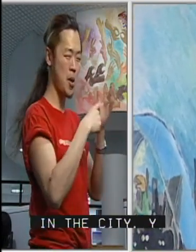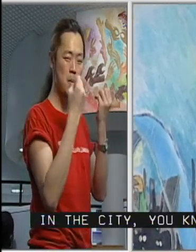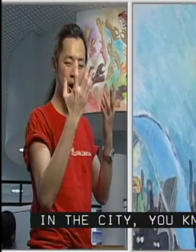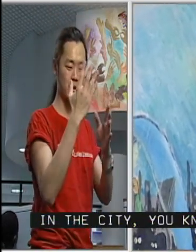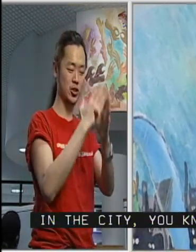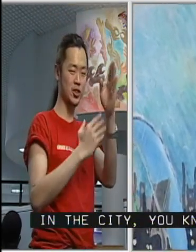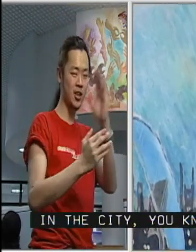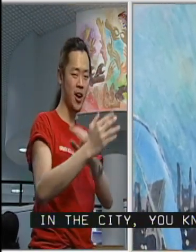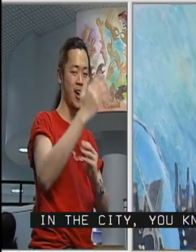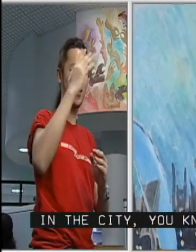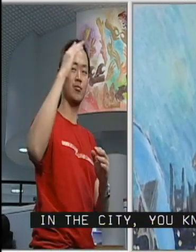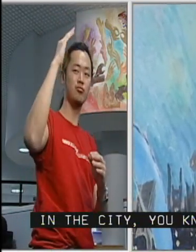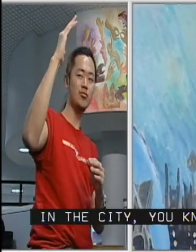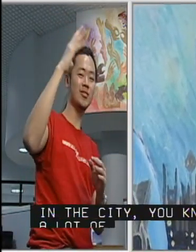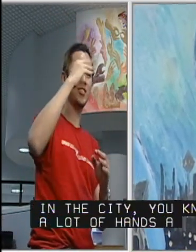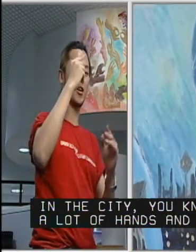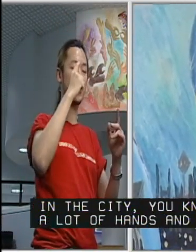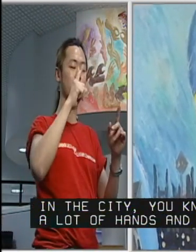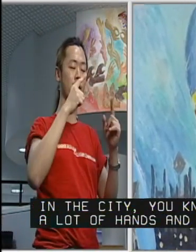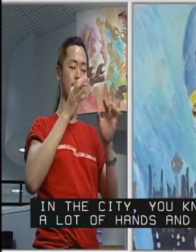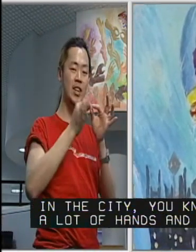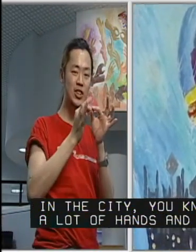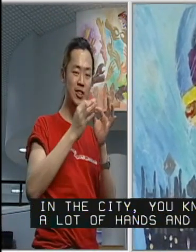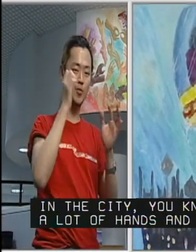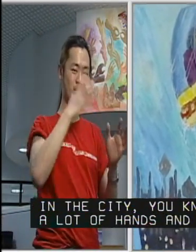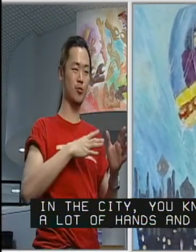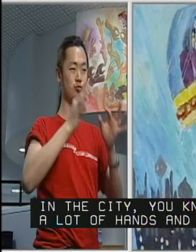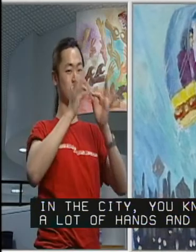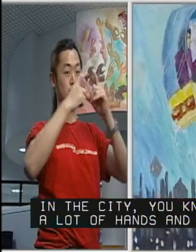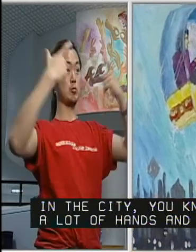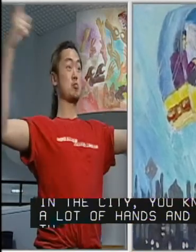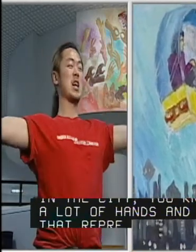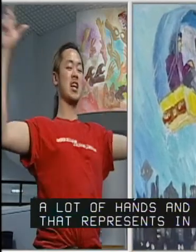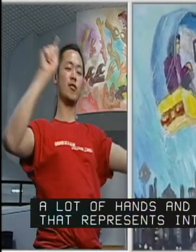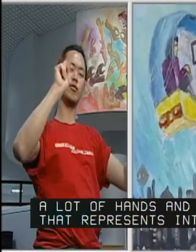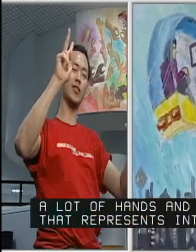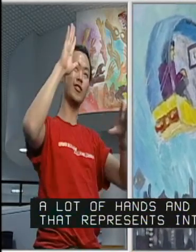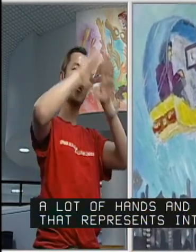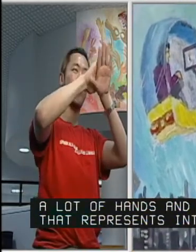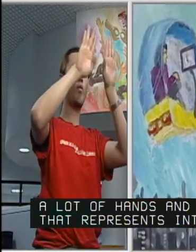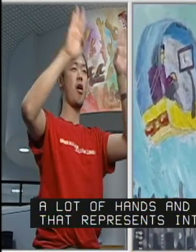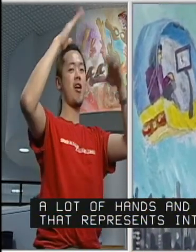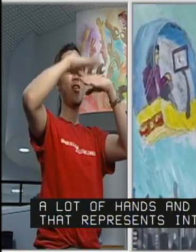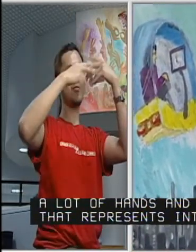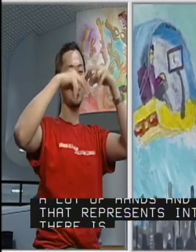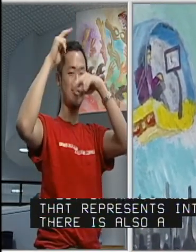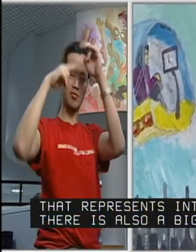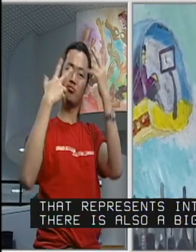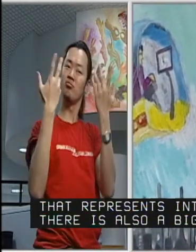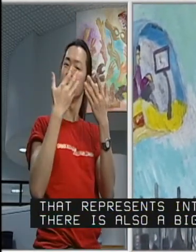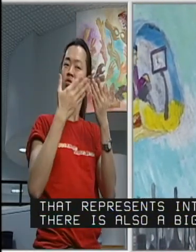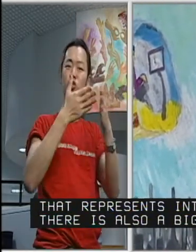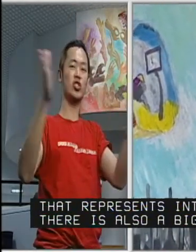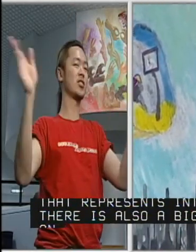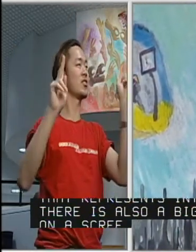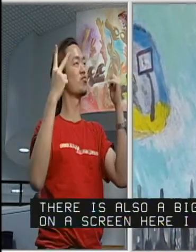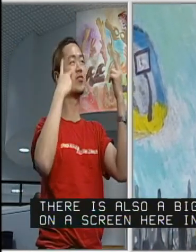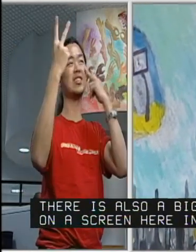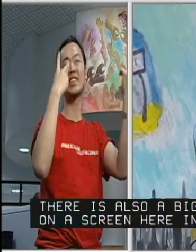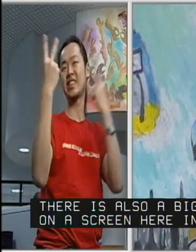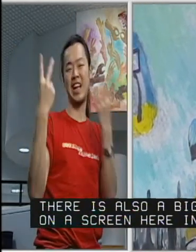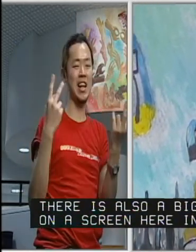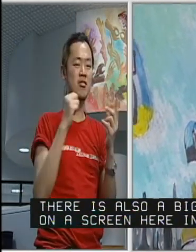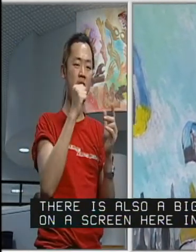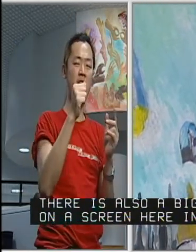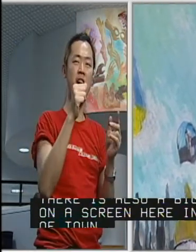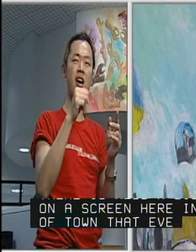In this city, you notice there's a lot of hands and shapes, and that represents interpreters. There's also a big interpreter on a